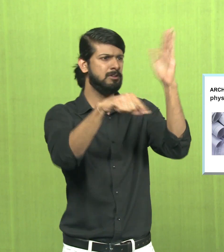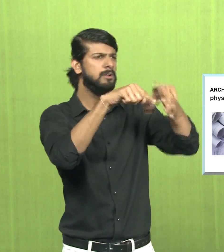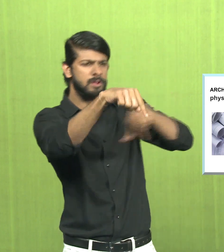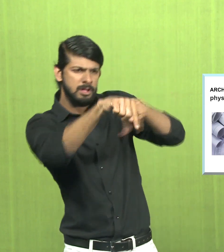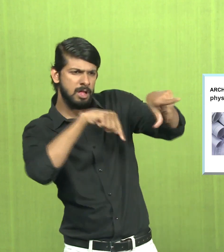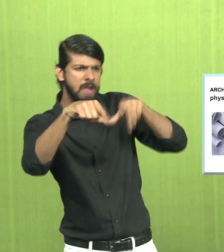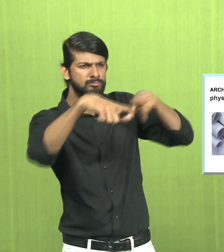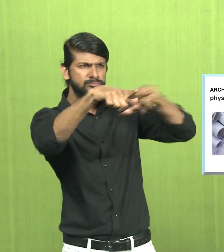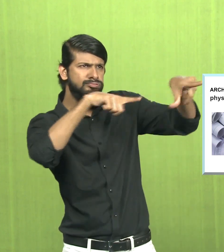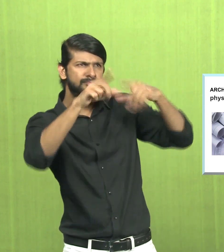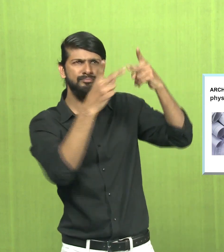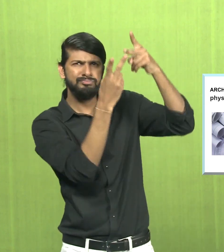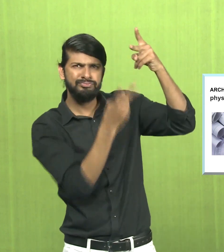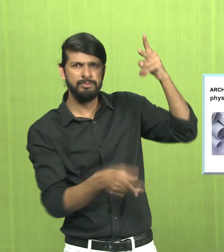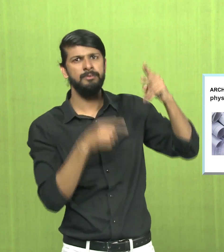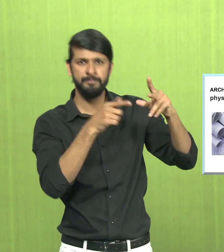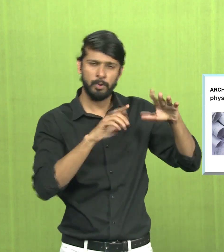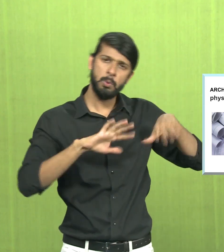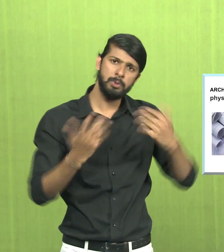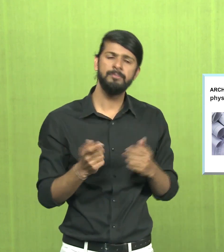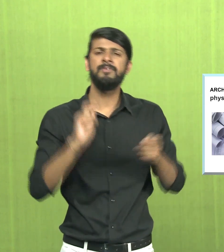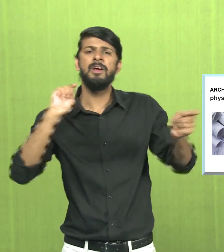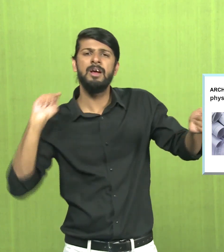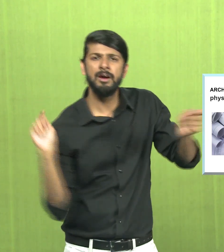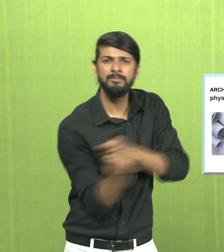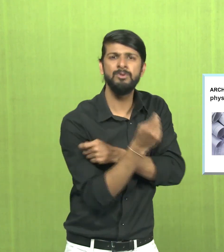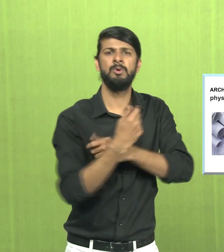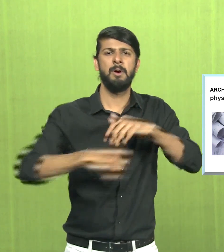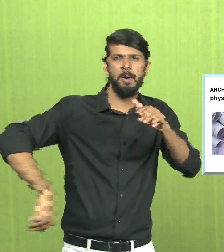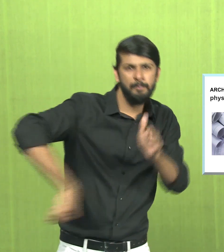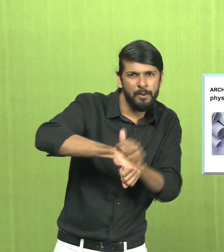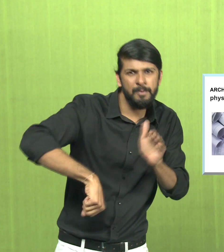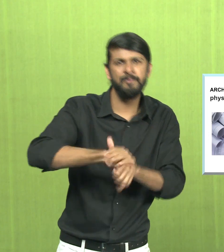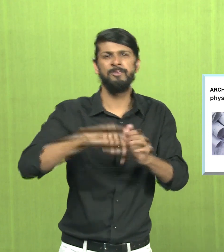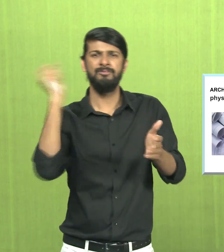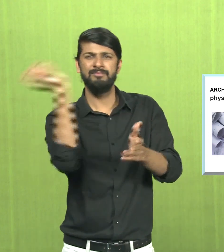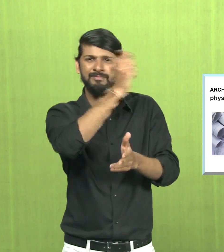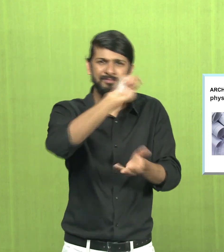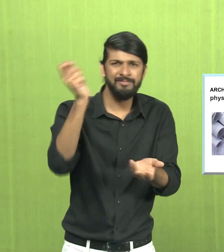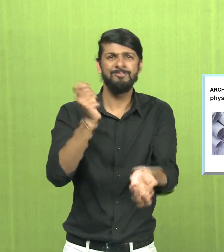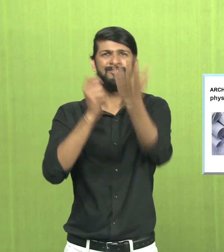is the study of designing buildings and physical structures.